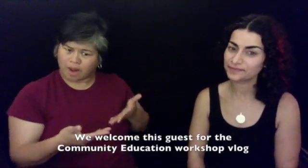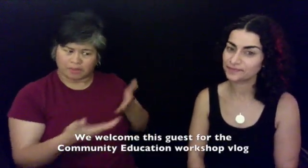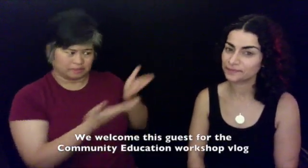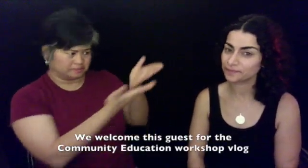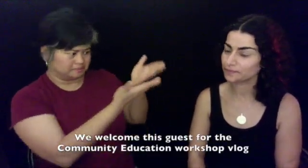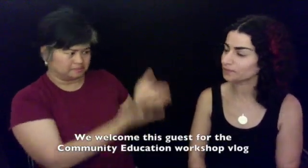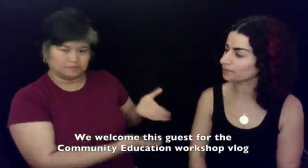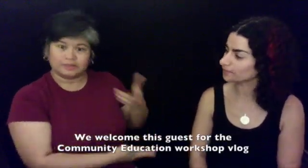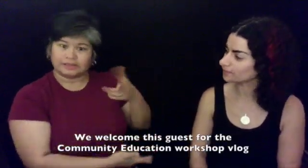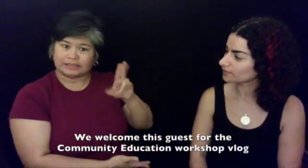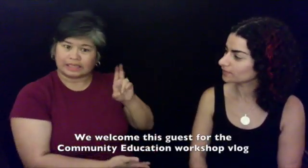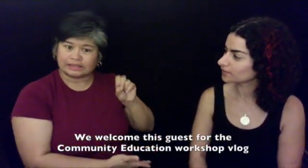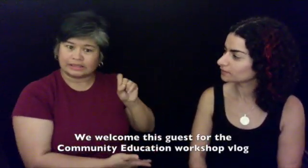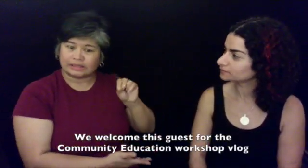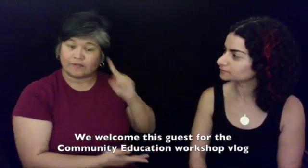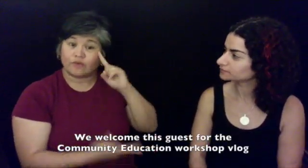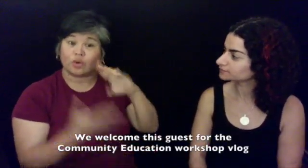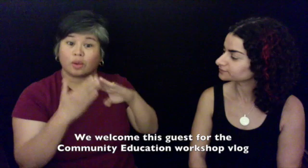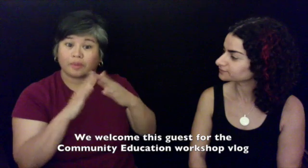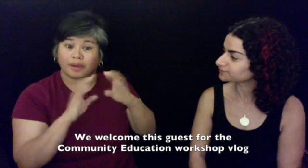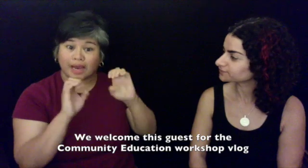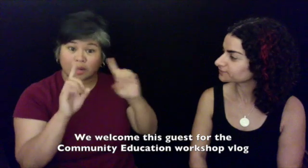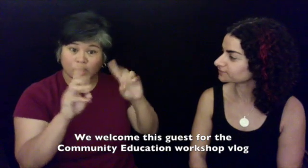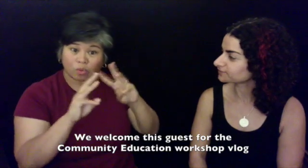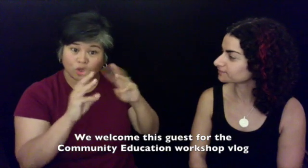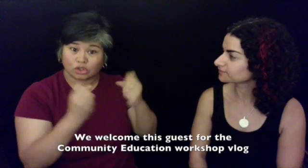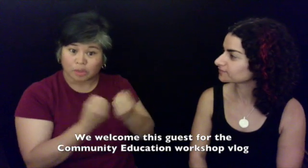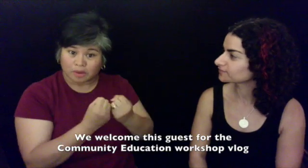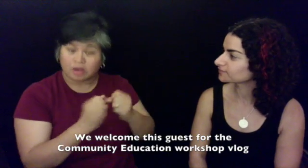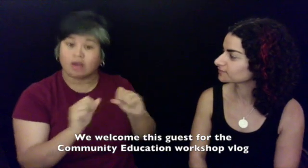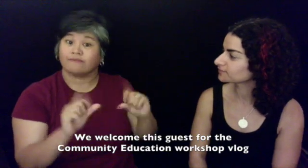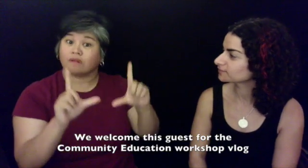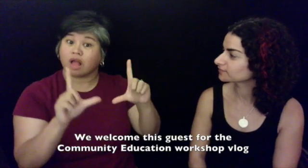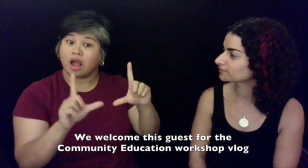We welcome this guest for the Community Education Workshop Vlog